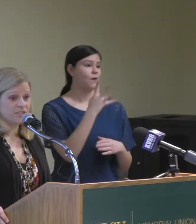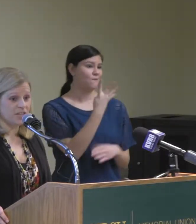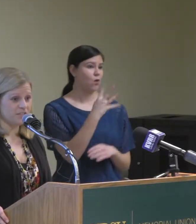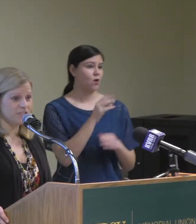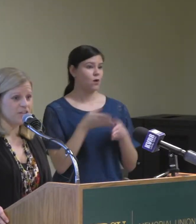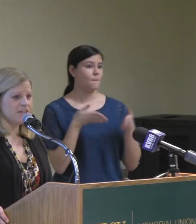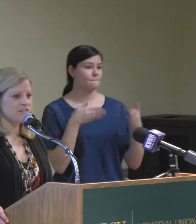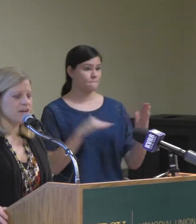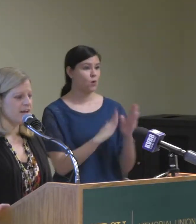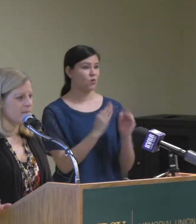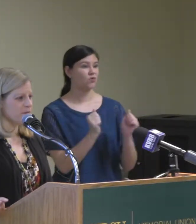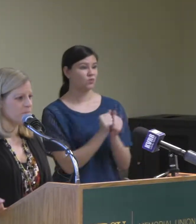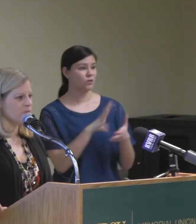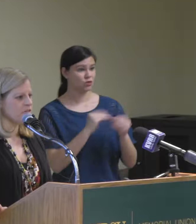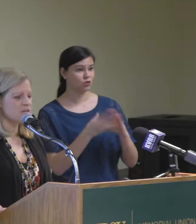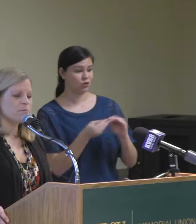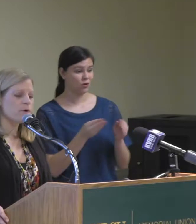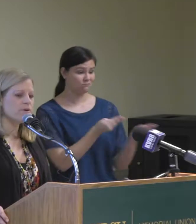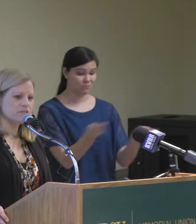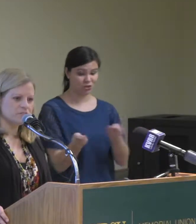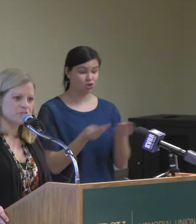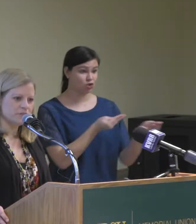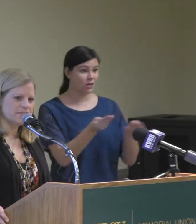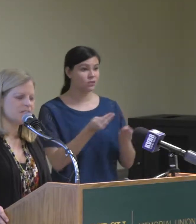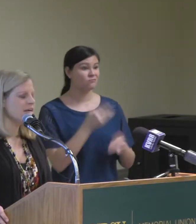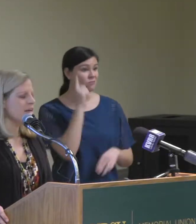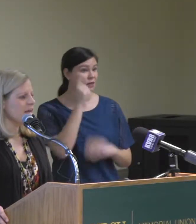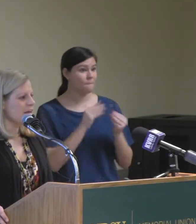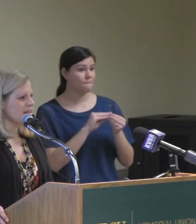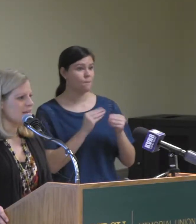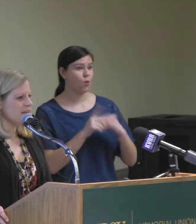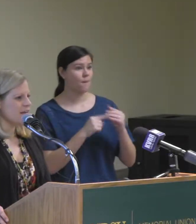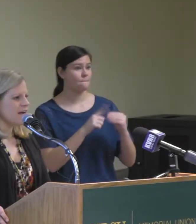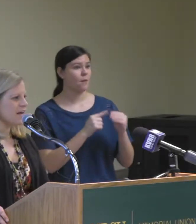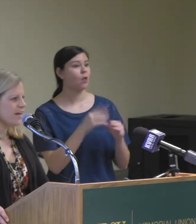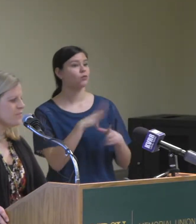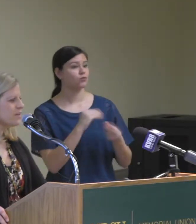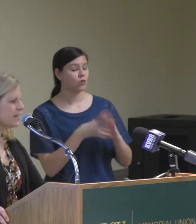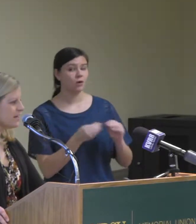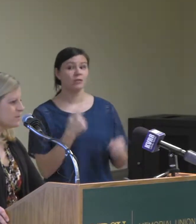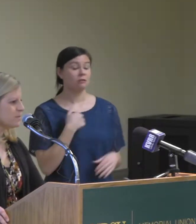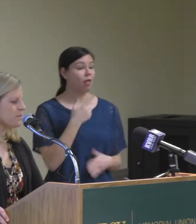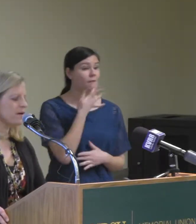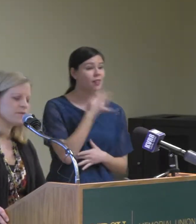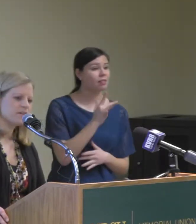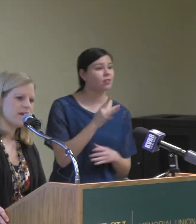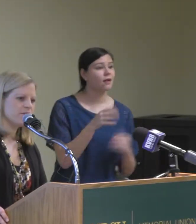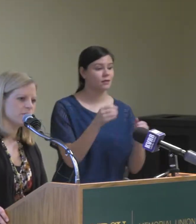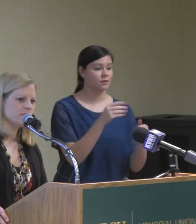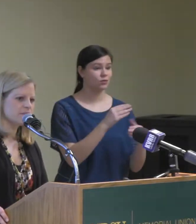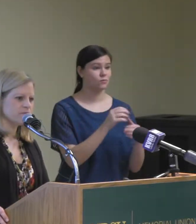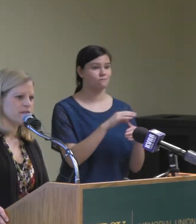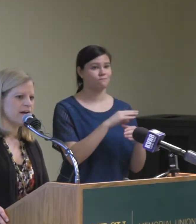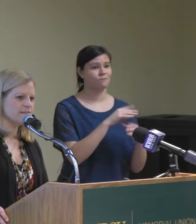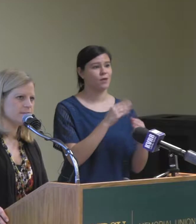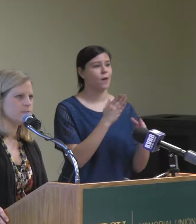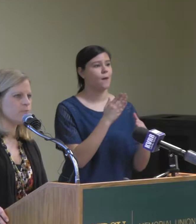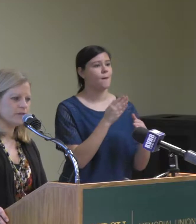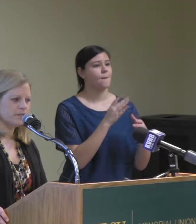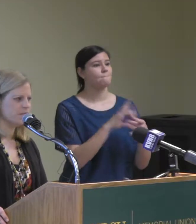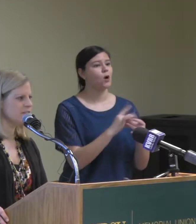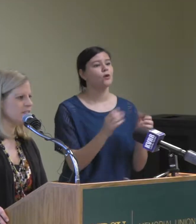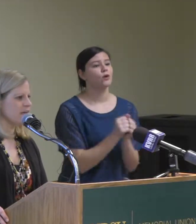story exchange. So that got them thinking more about their stories. And then I have been lucky to be able to partner with Kevin Brooks for the